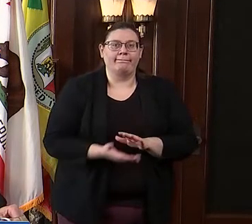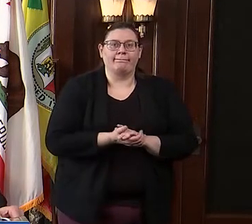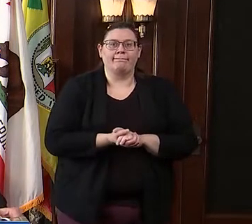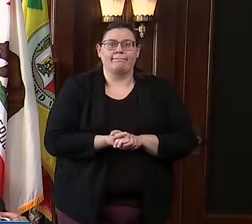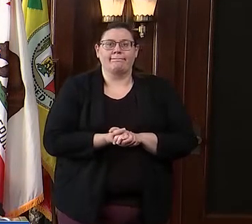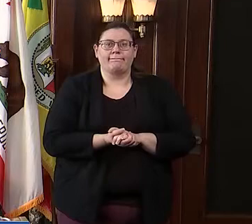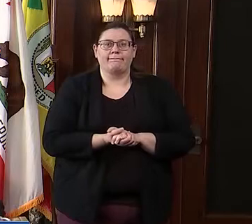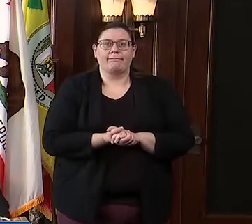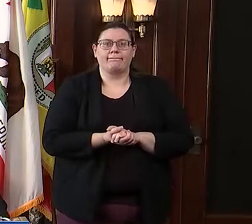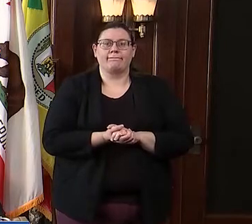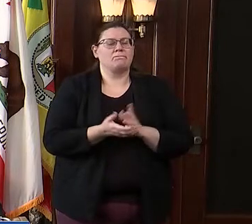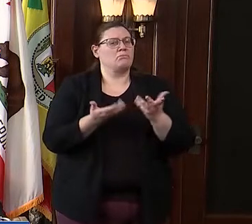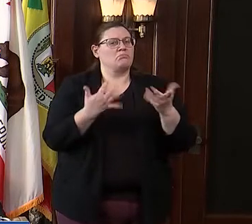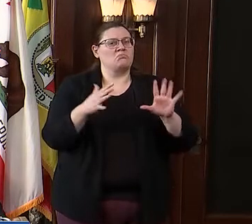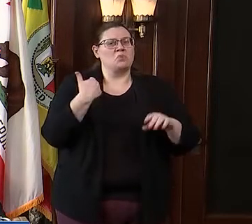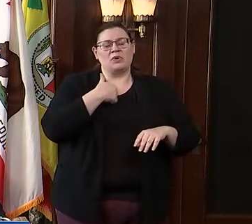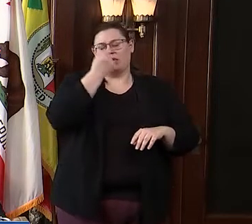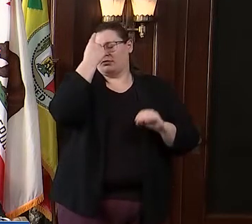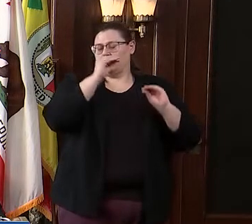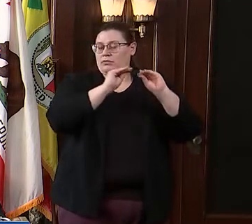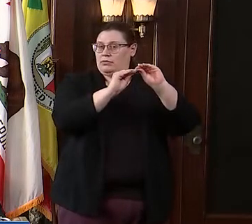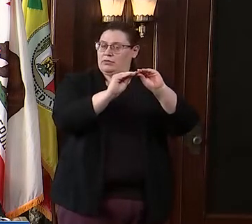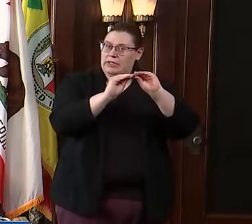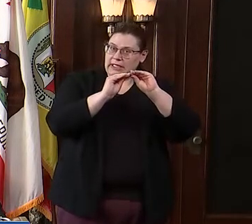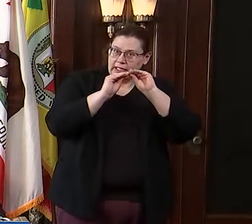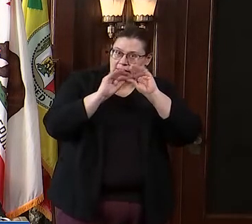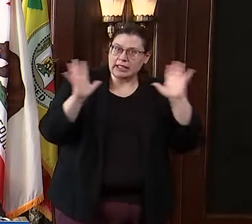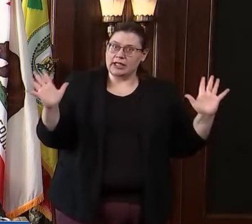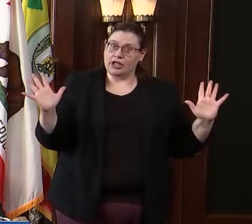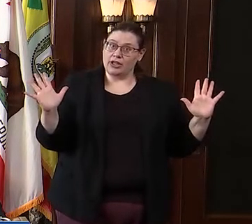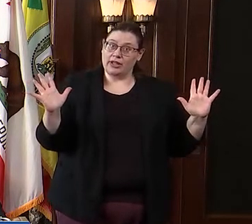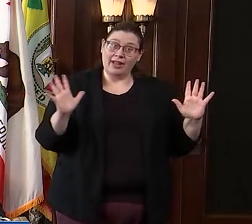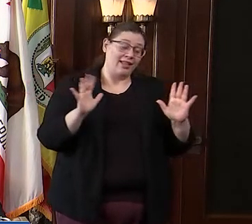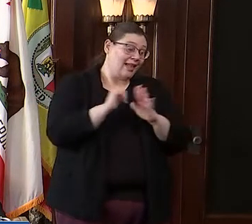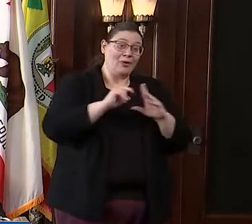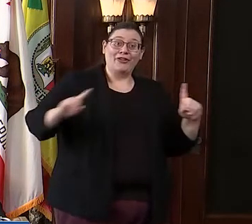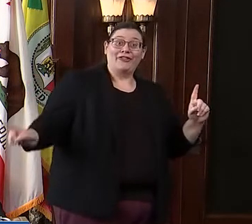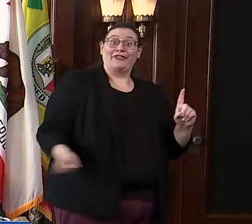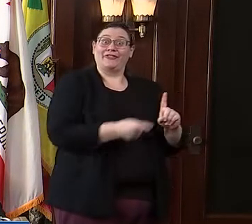But as we know far too well, he was far from the first.